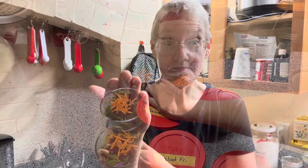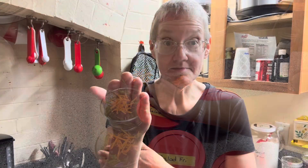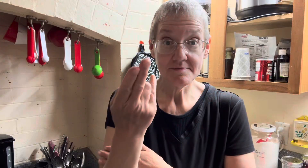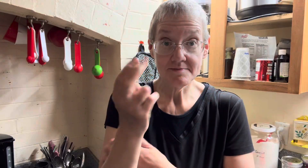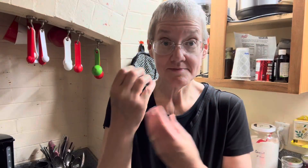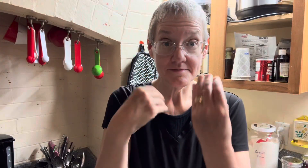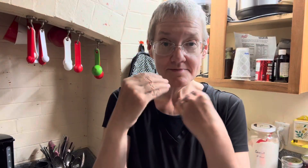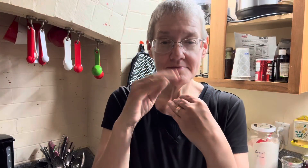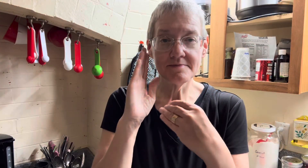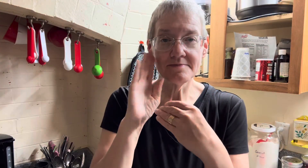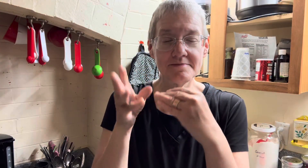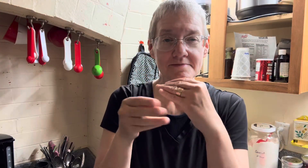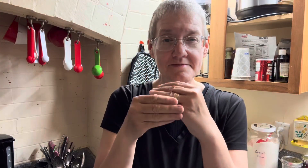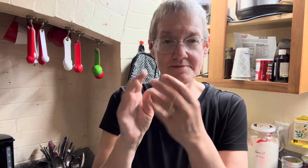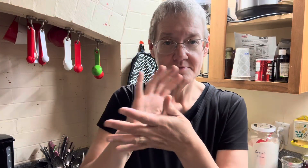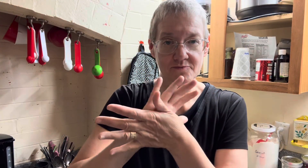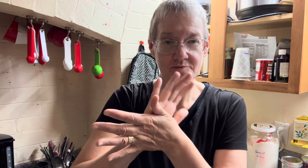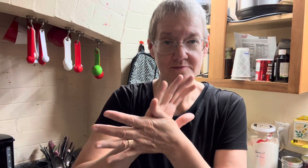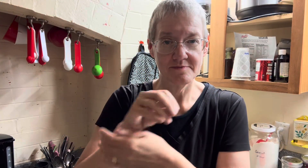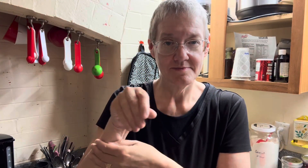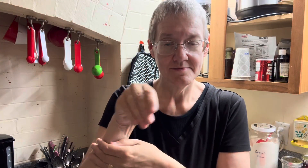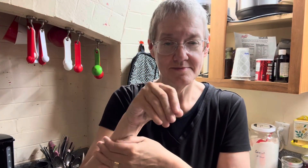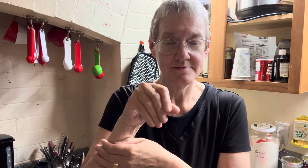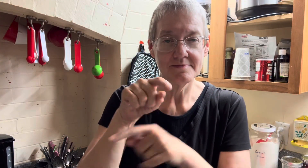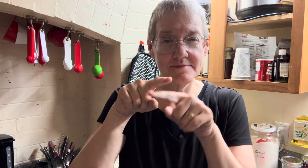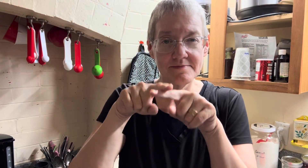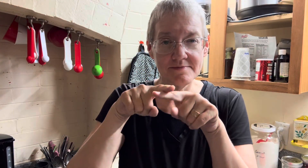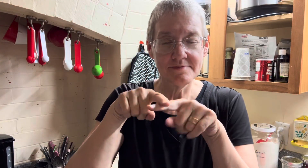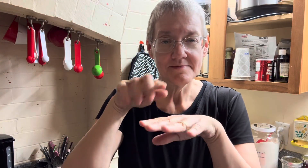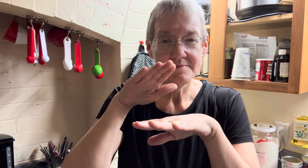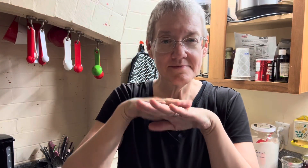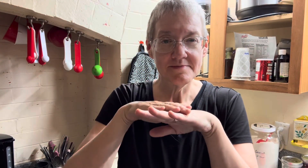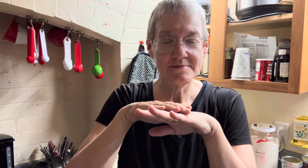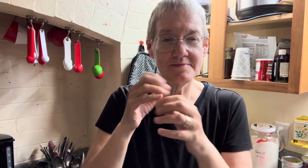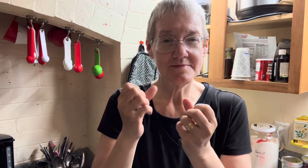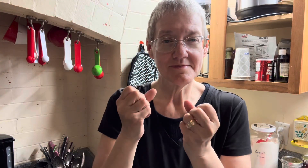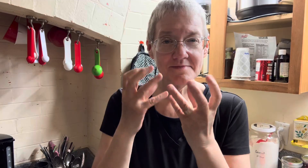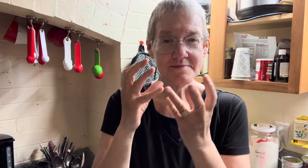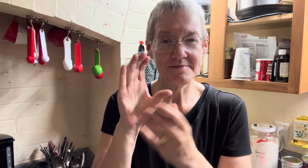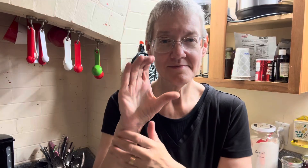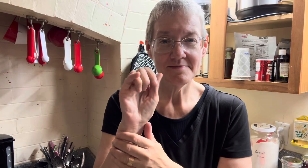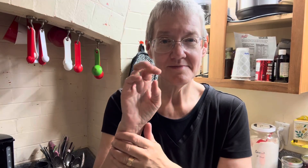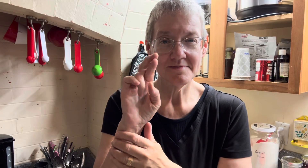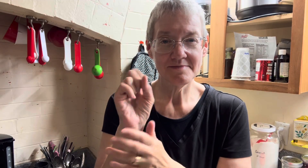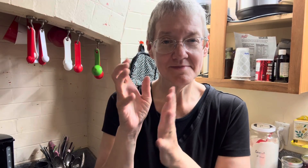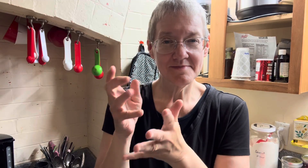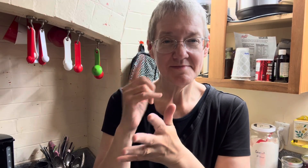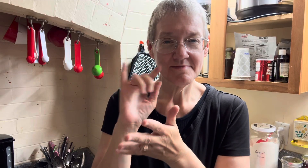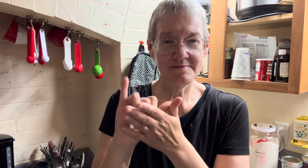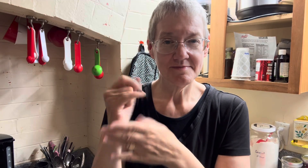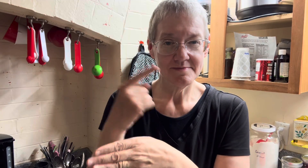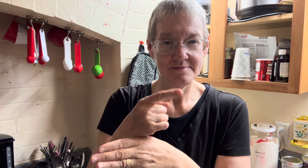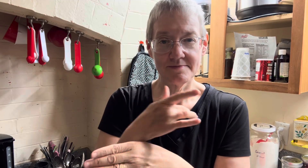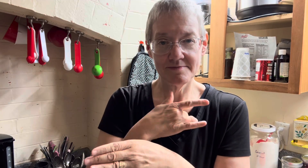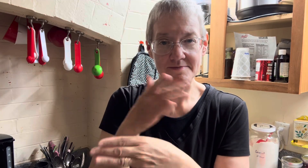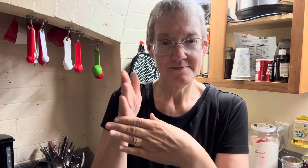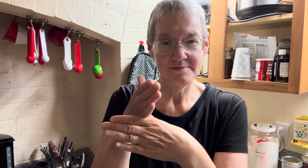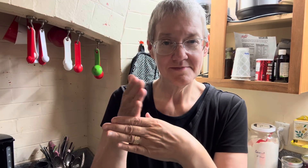I'll add cheese to the salad the morning that he's going to eat it, and the amount's going to depend on how many calories he has left for the day. It's